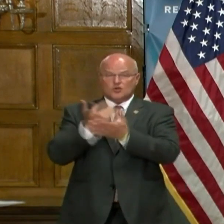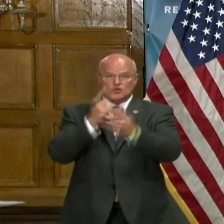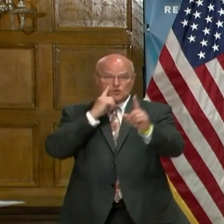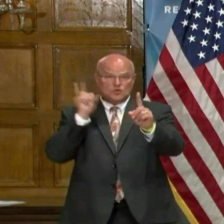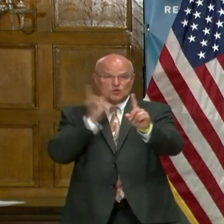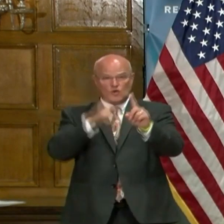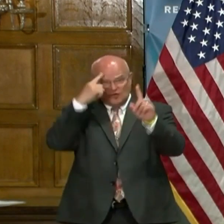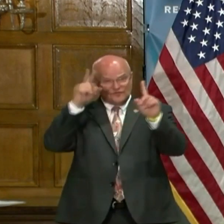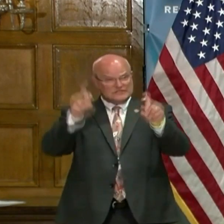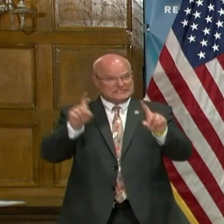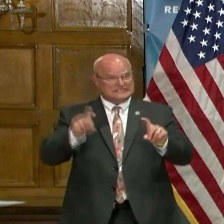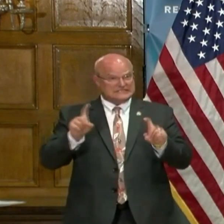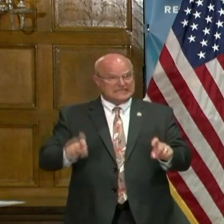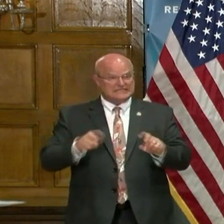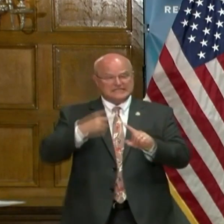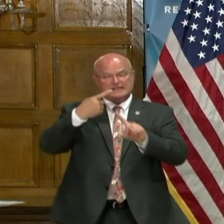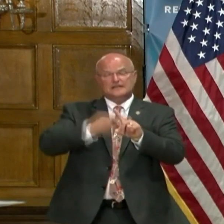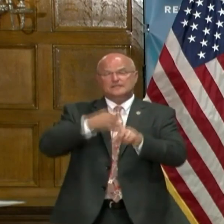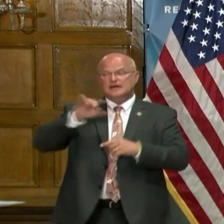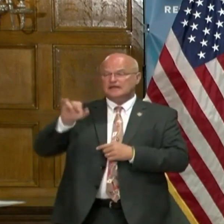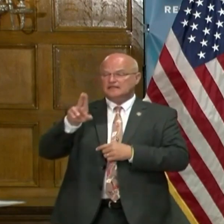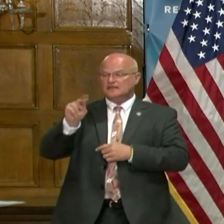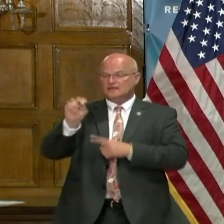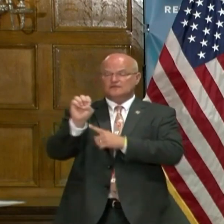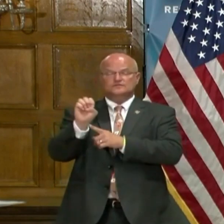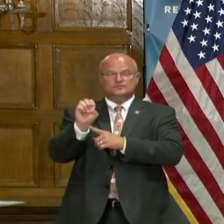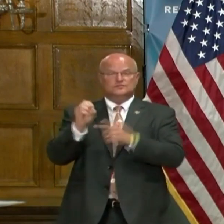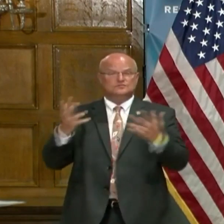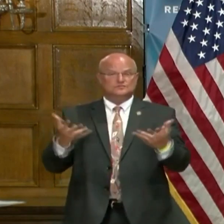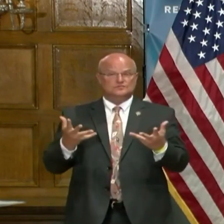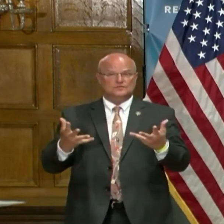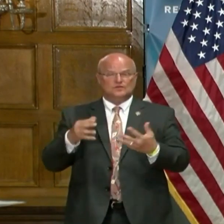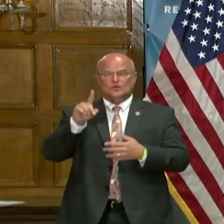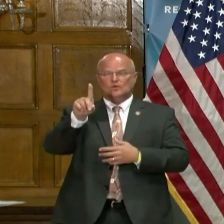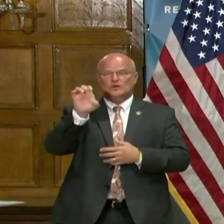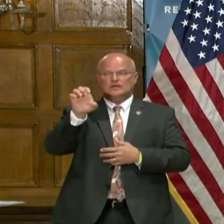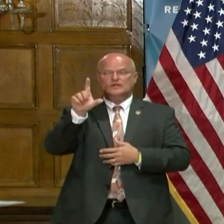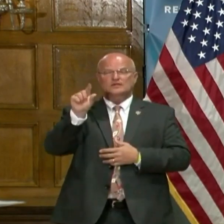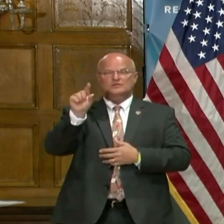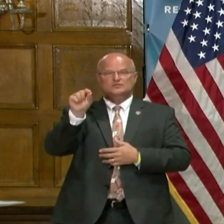goal for testing for this month is